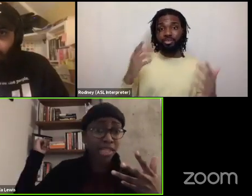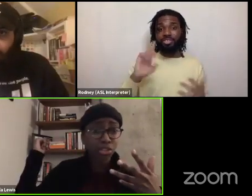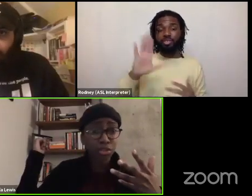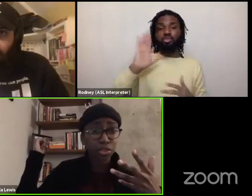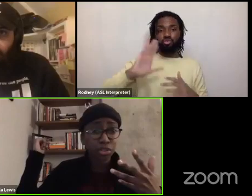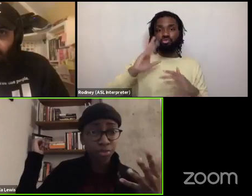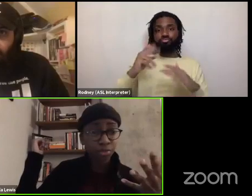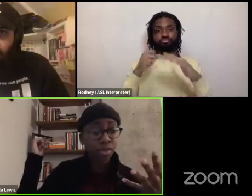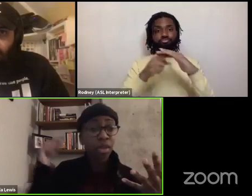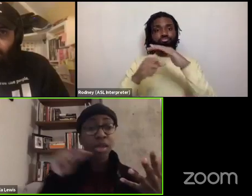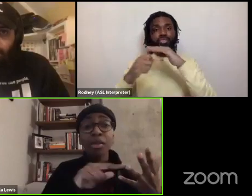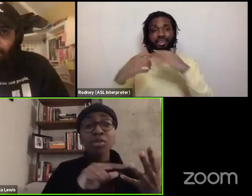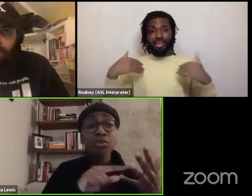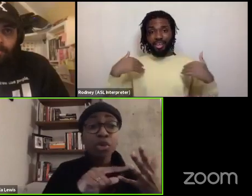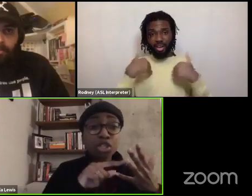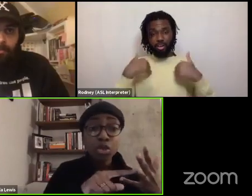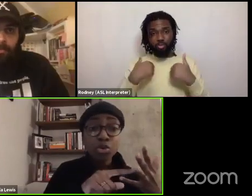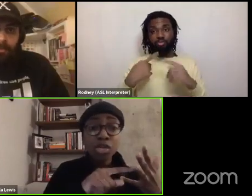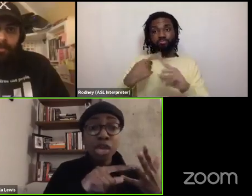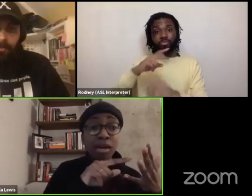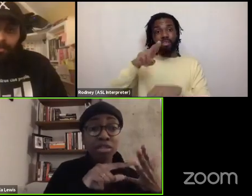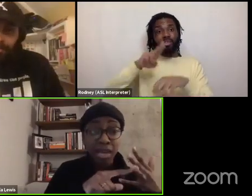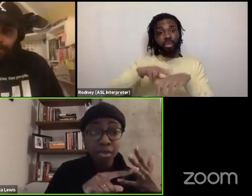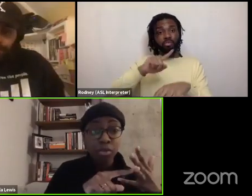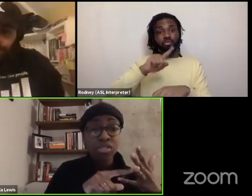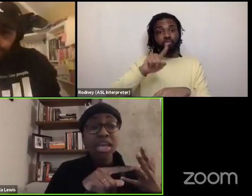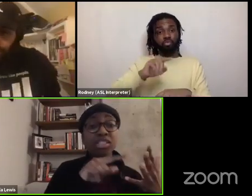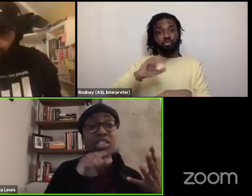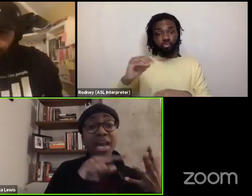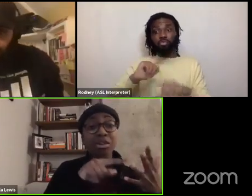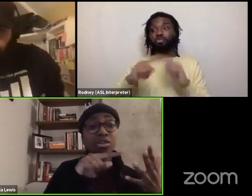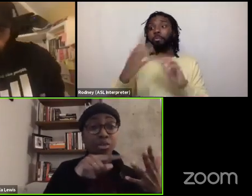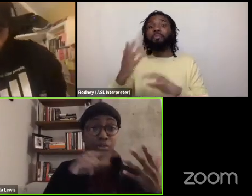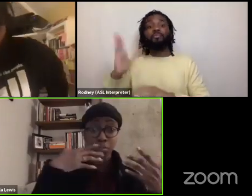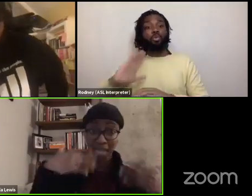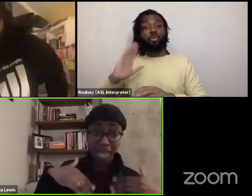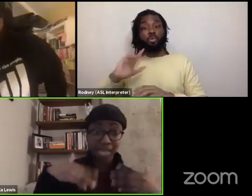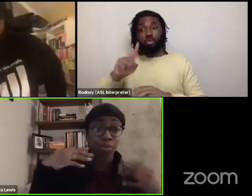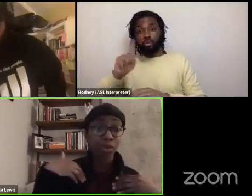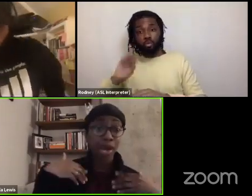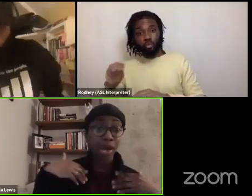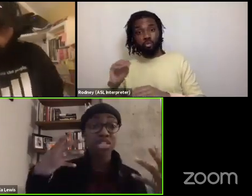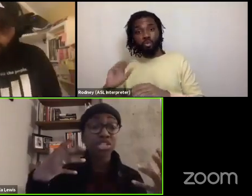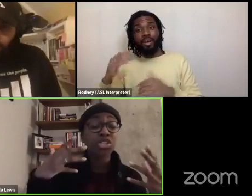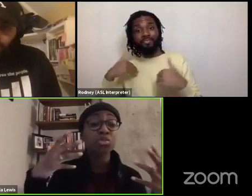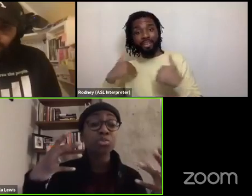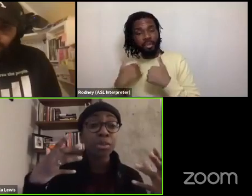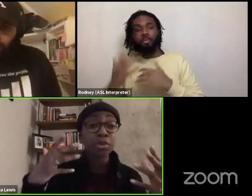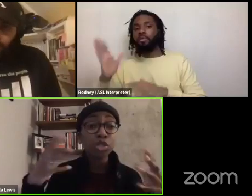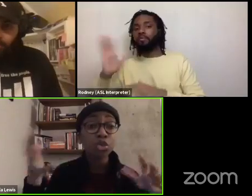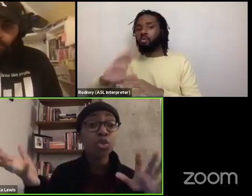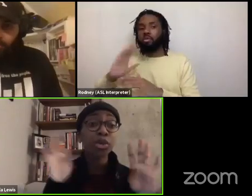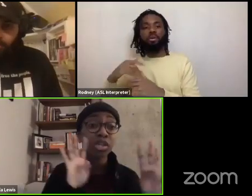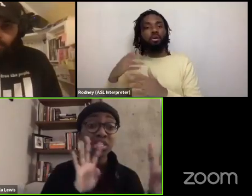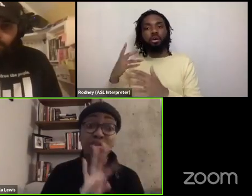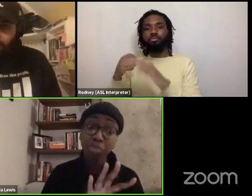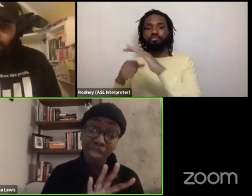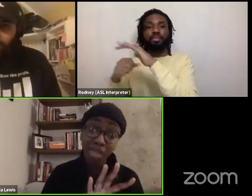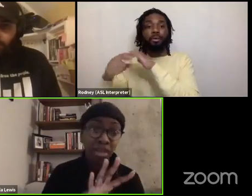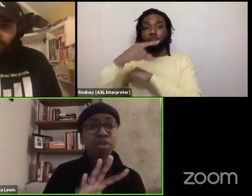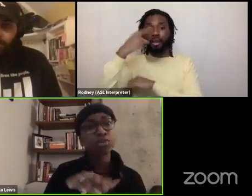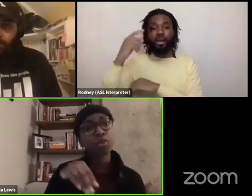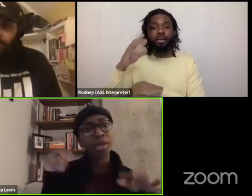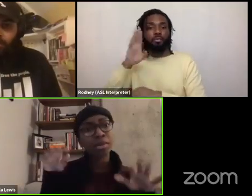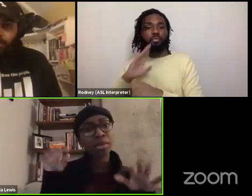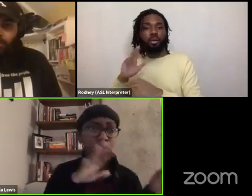the National Zoo. And before zoos housed animals, they actually housed Black and brown indigenous peoples who were put on